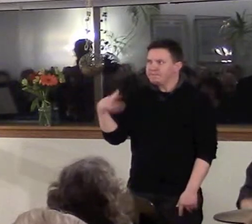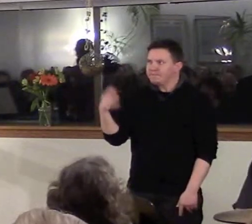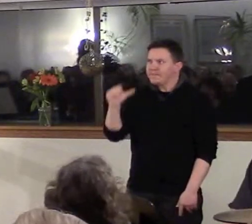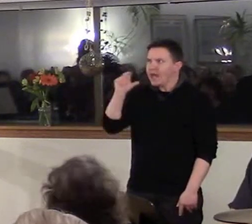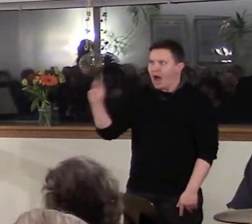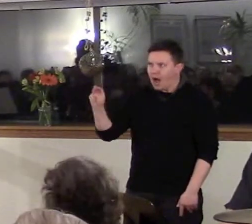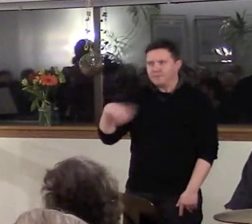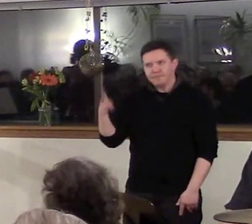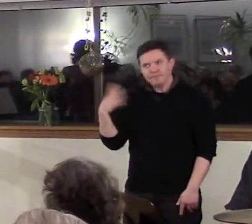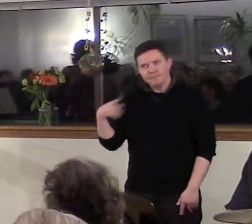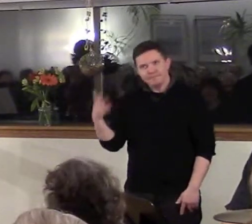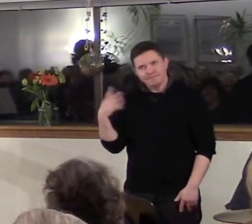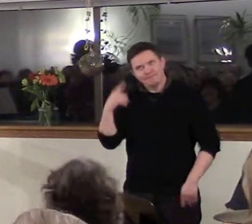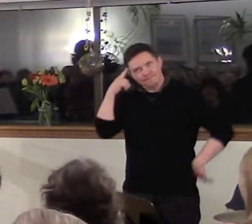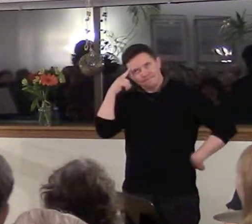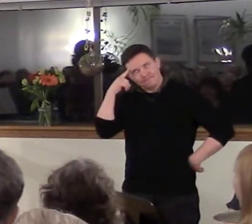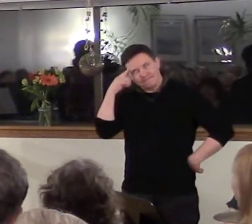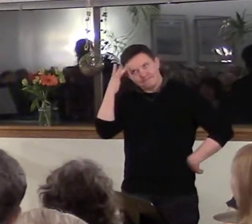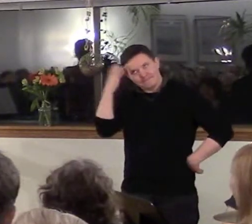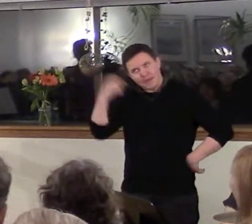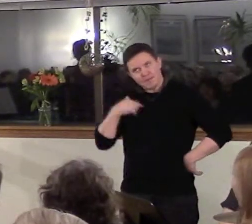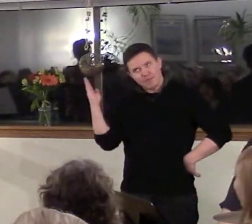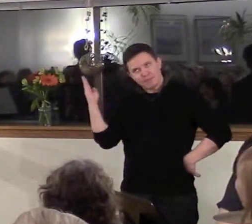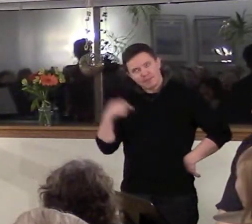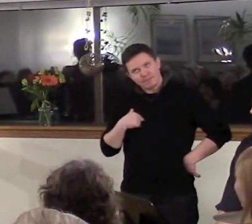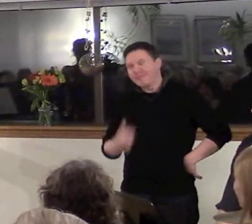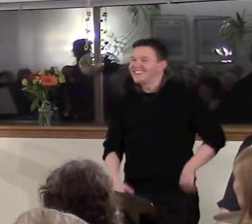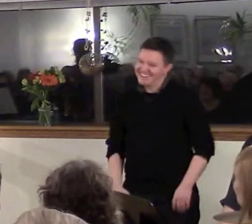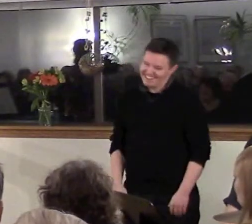My husband's all in my head now.